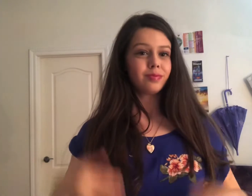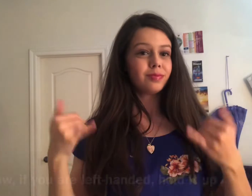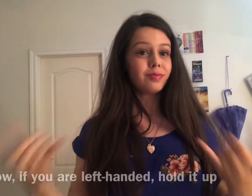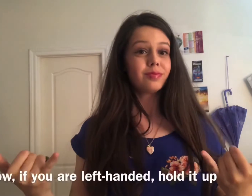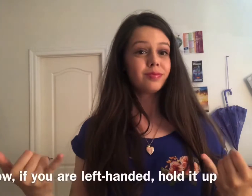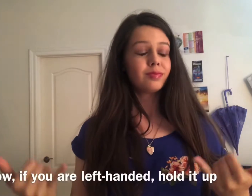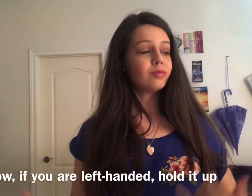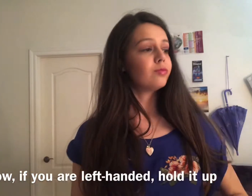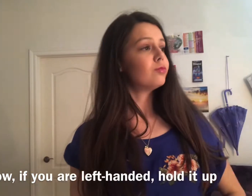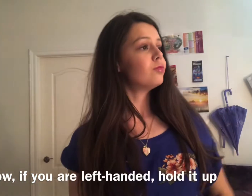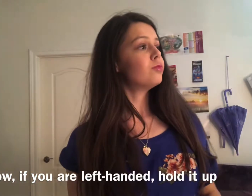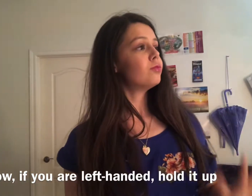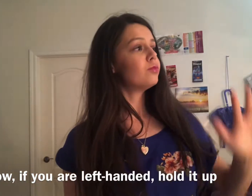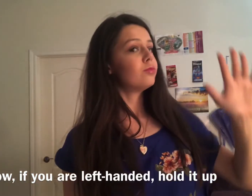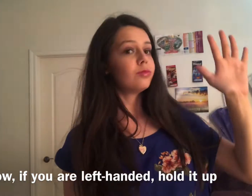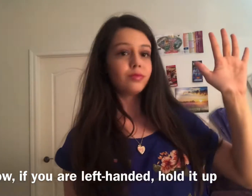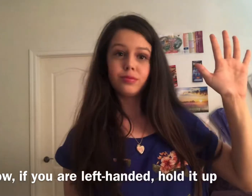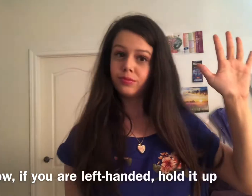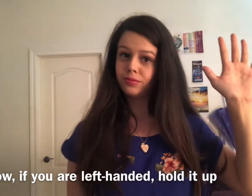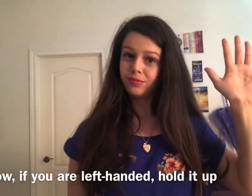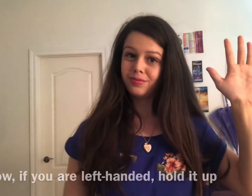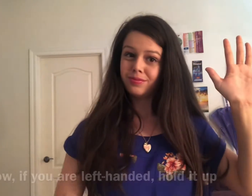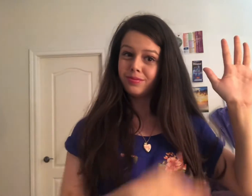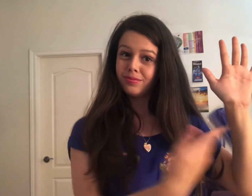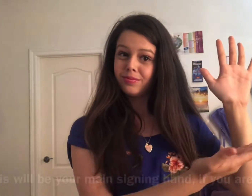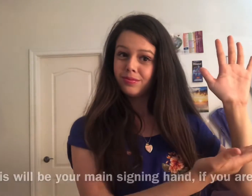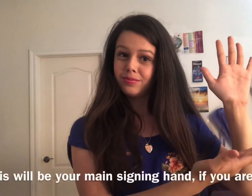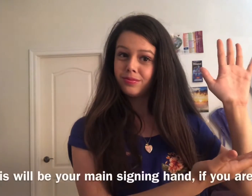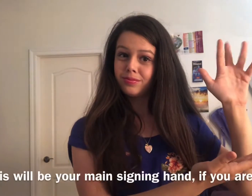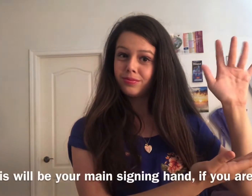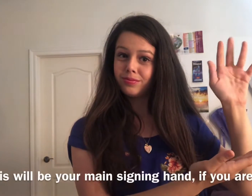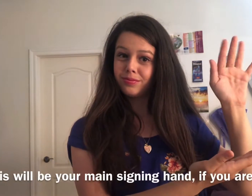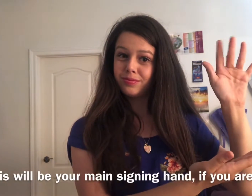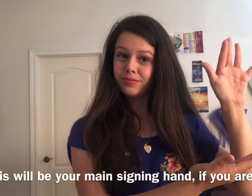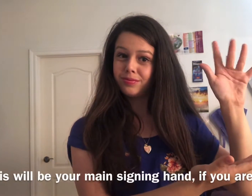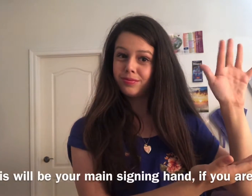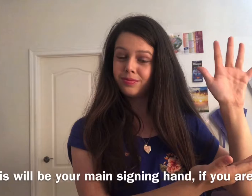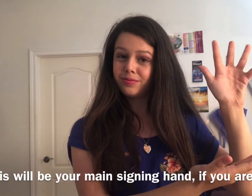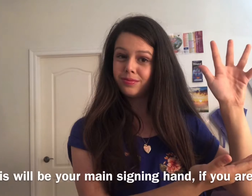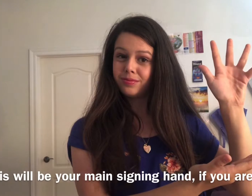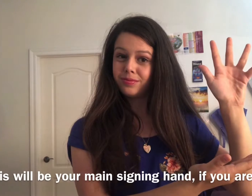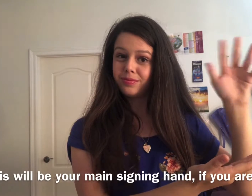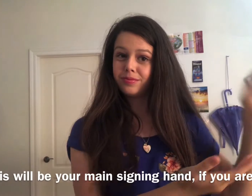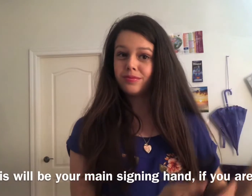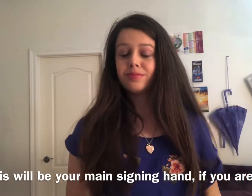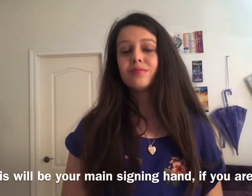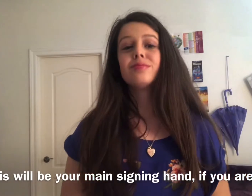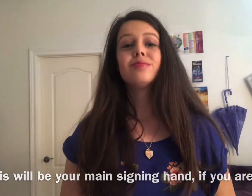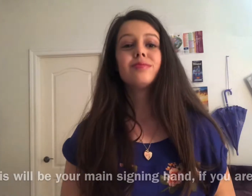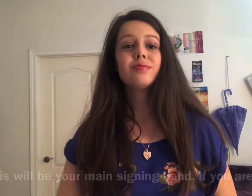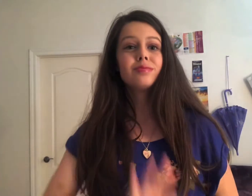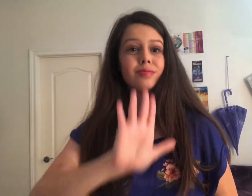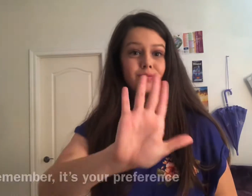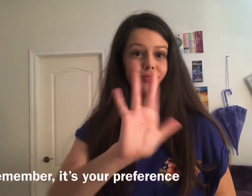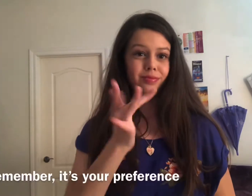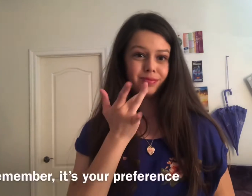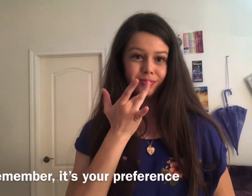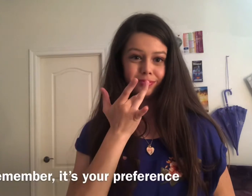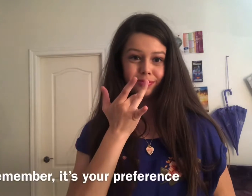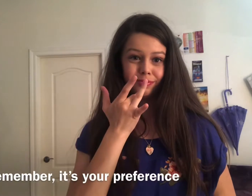Now, if you are a lefty, hold up your left hand. This will be your dominant or main signing hand. It's your